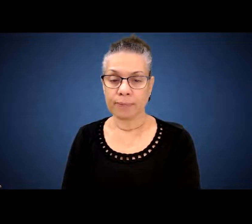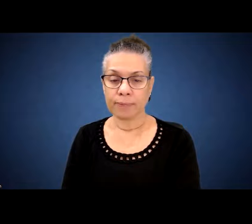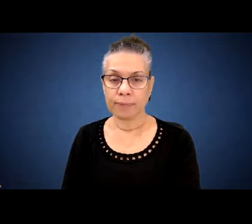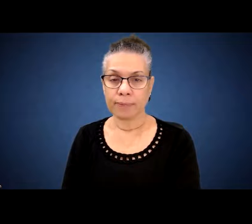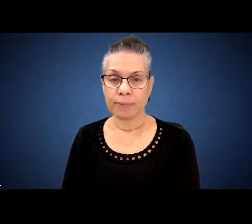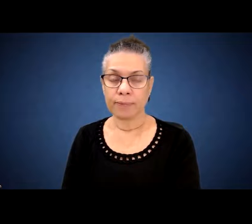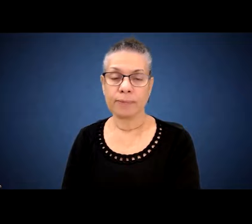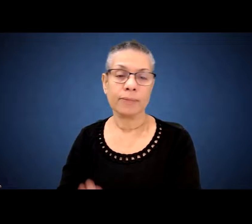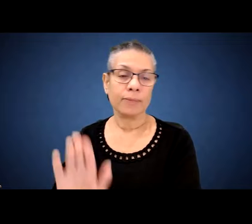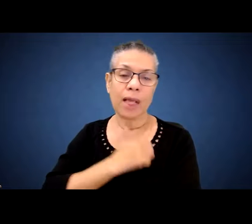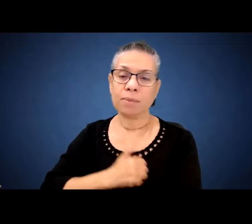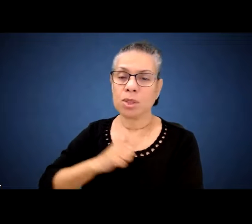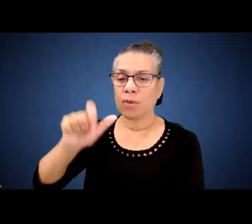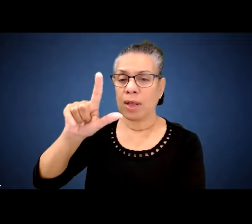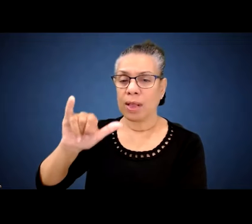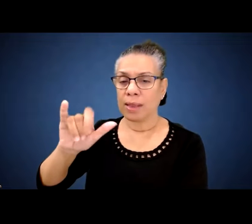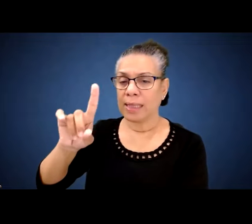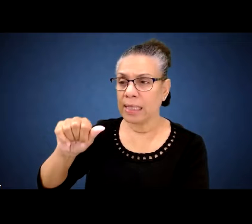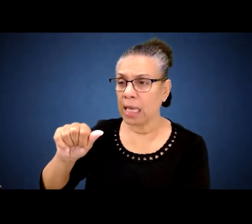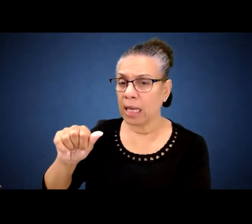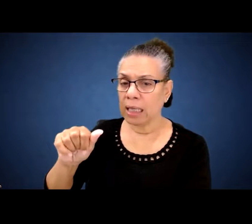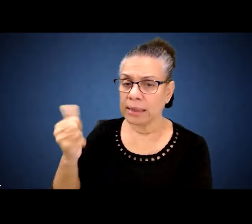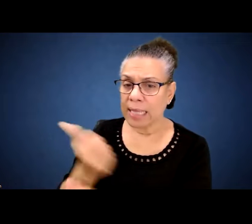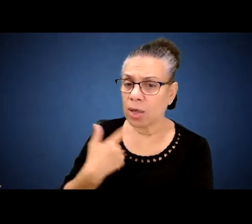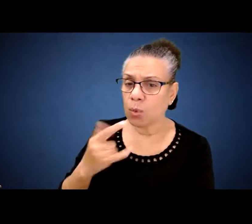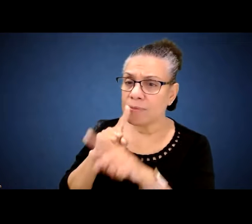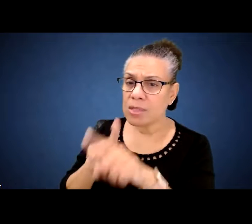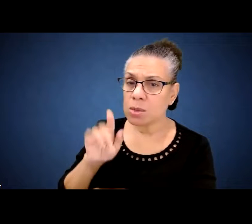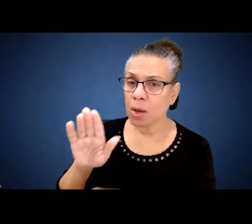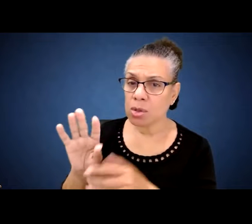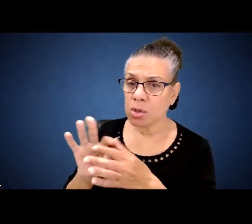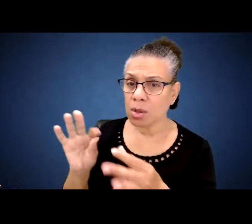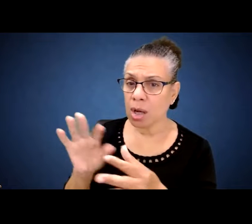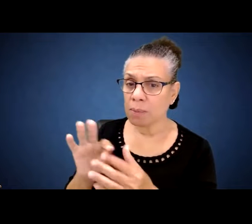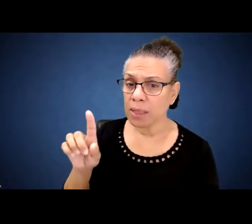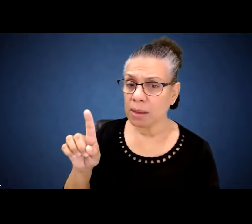I'm sorry, Lydia. I didn't know if anybody had a response to your comment.